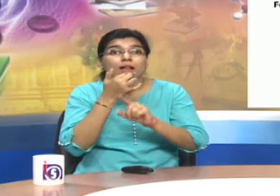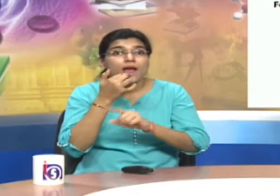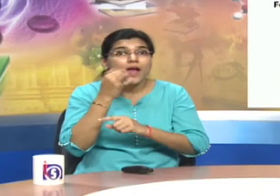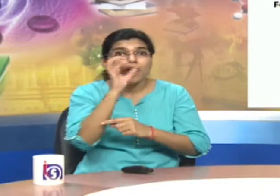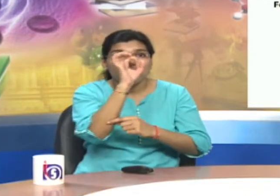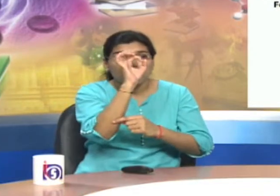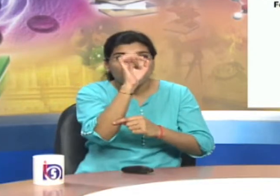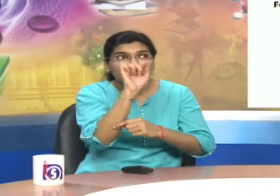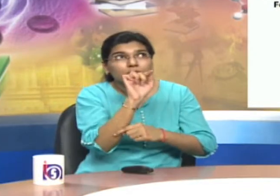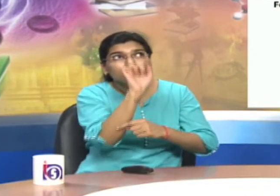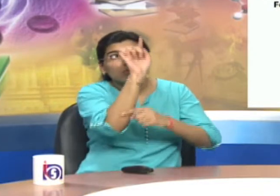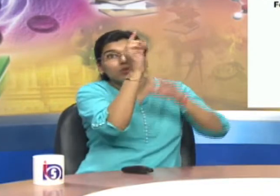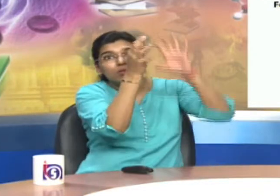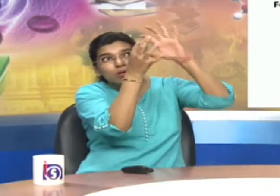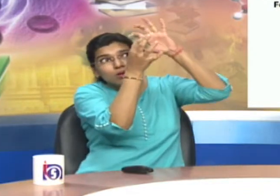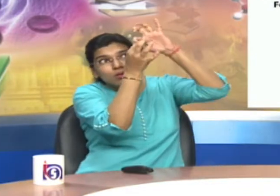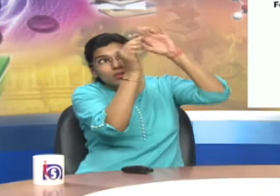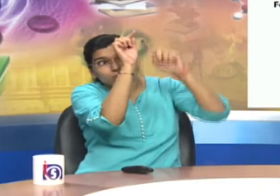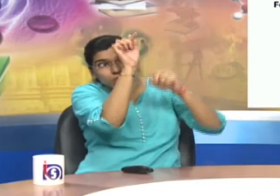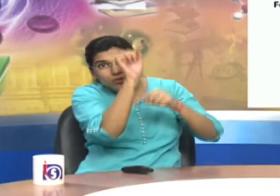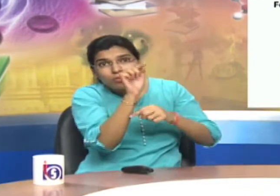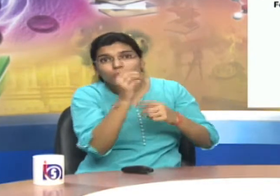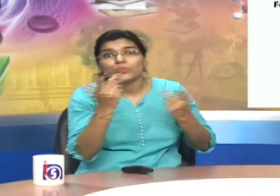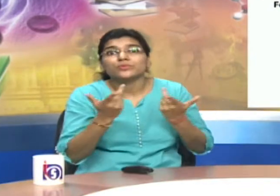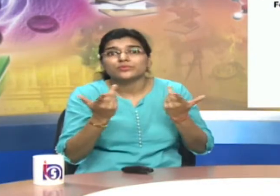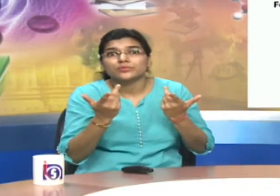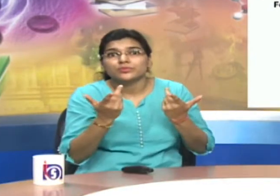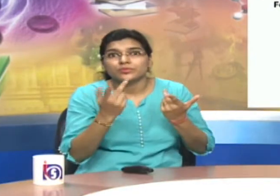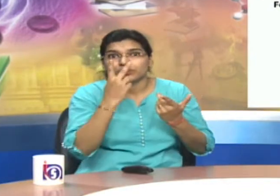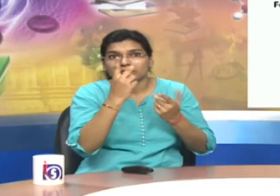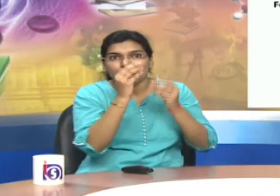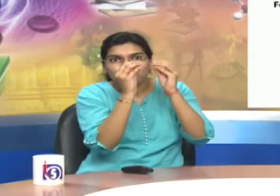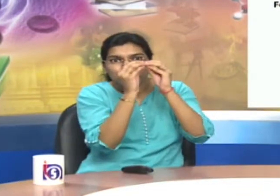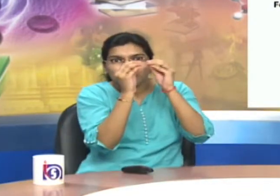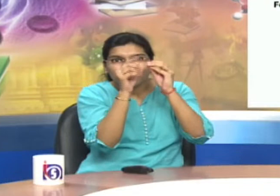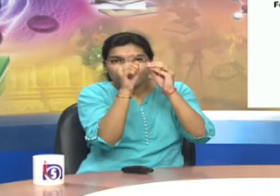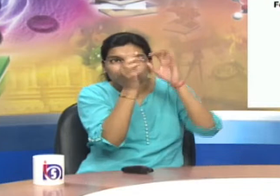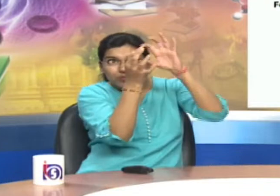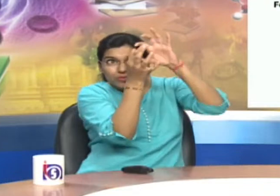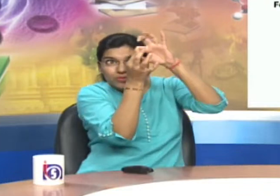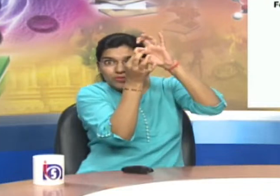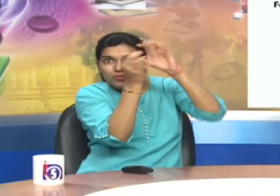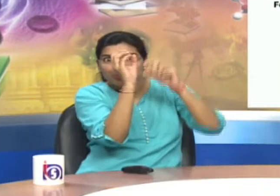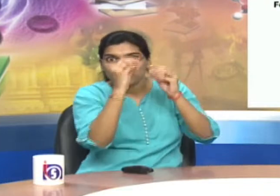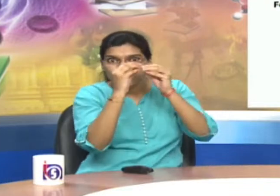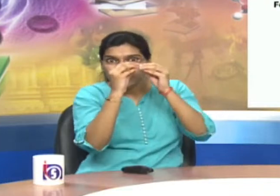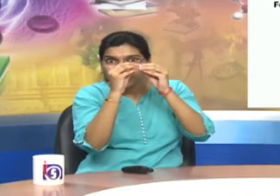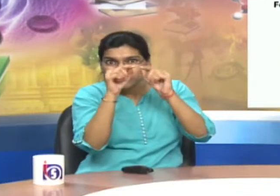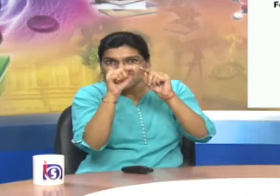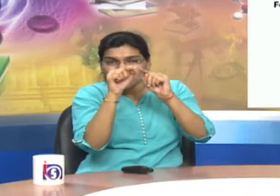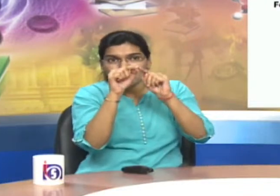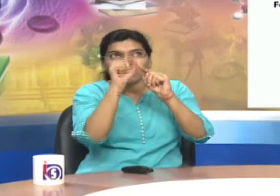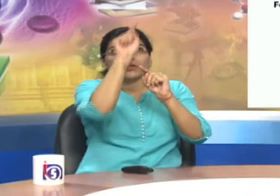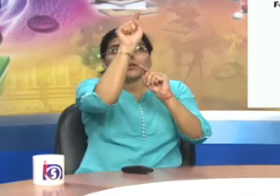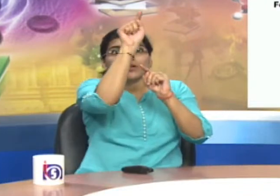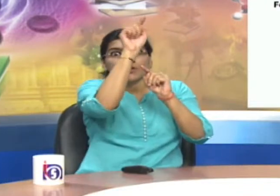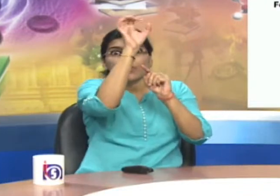example, you can see the first circle B, and just below that B,